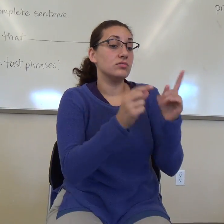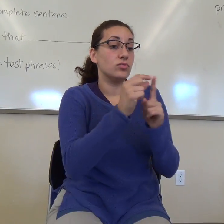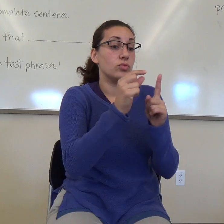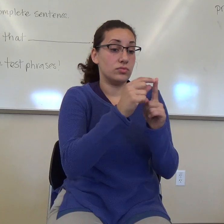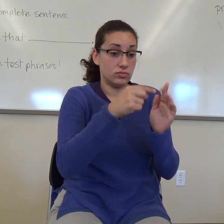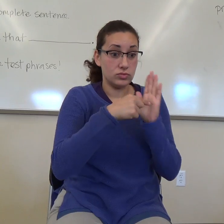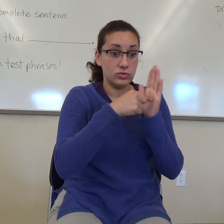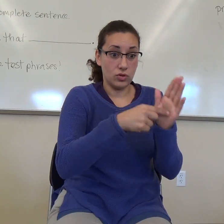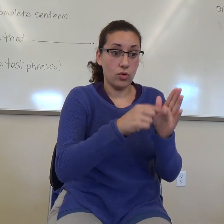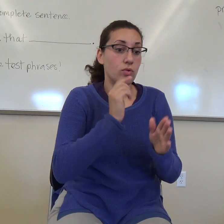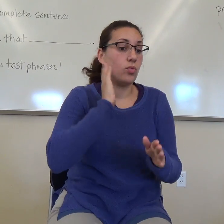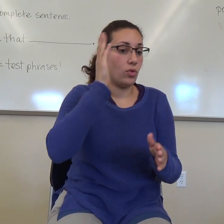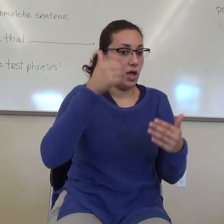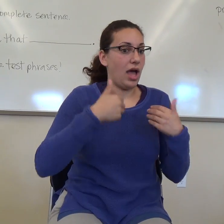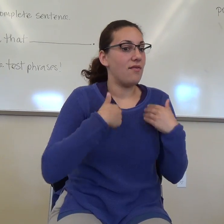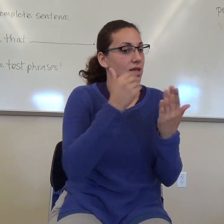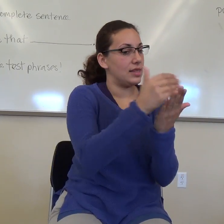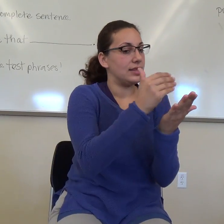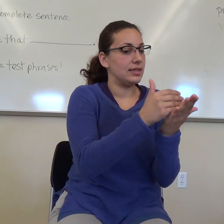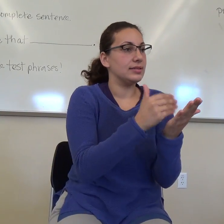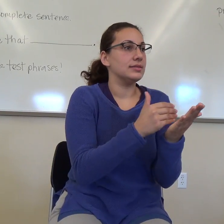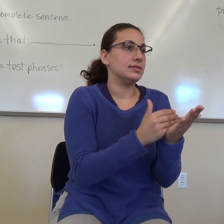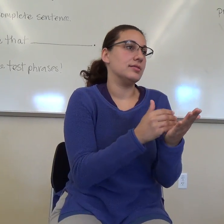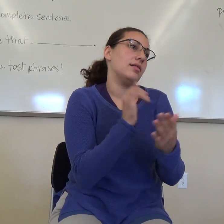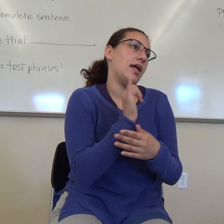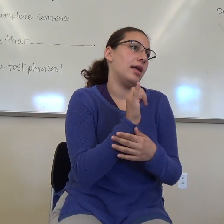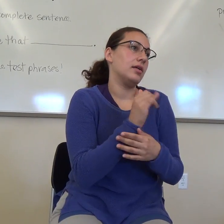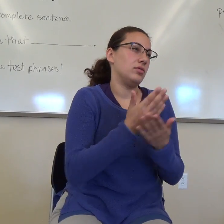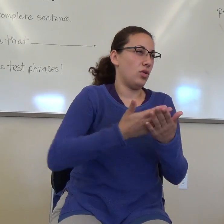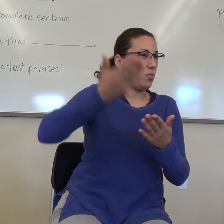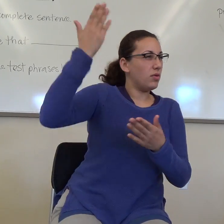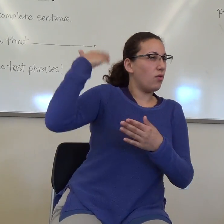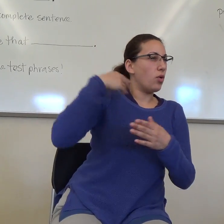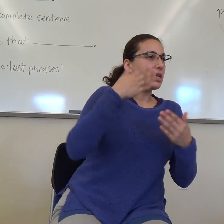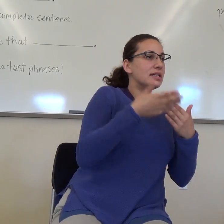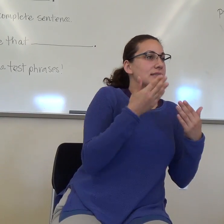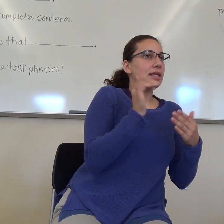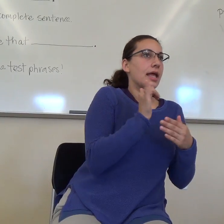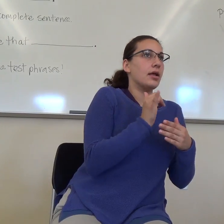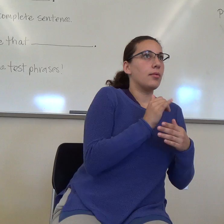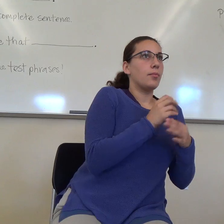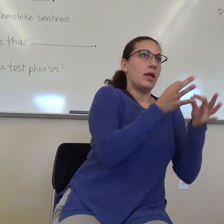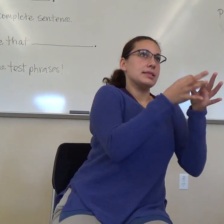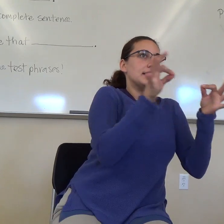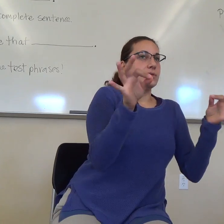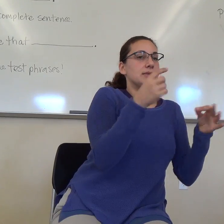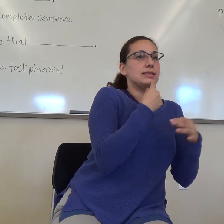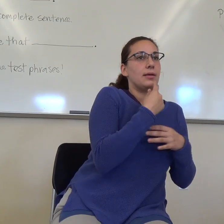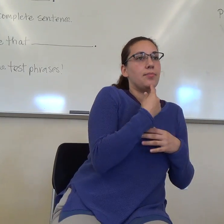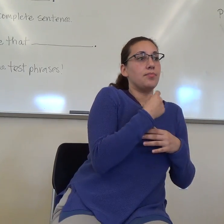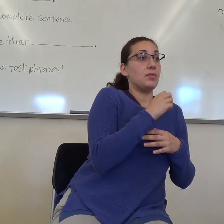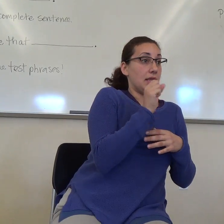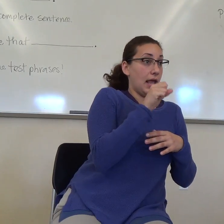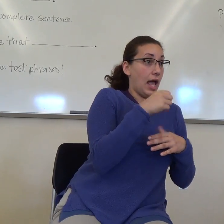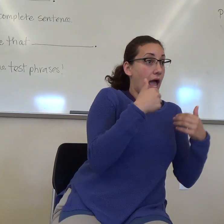a number of reasons we should know what this holiday is. But this is pretty clear here